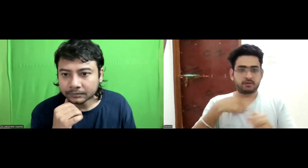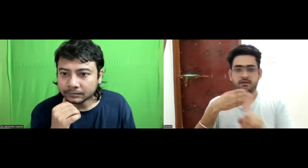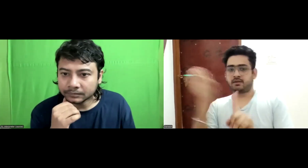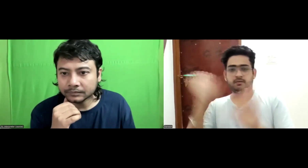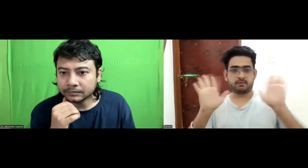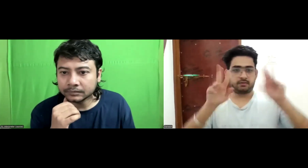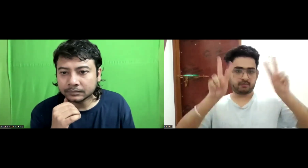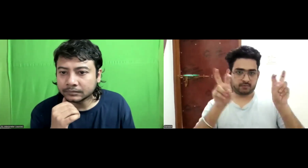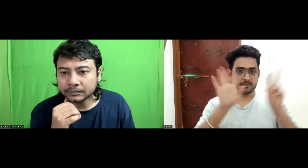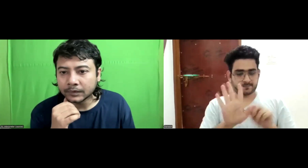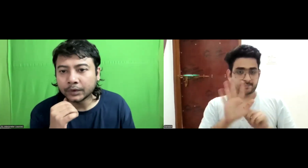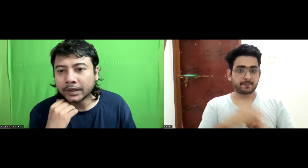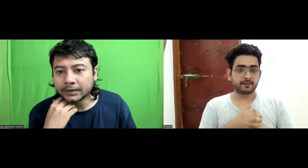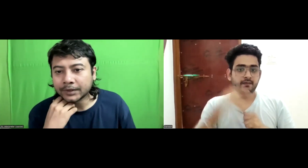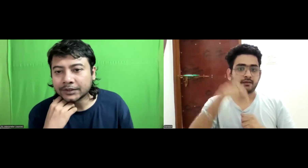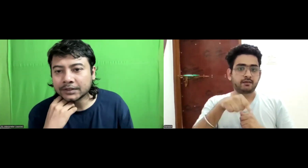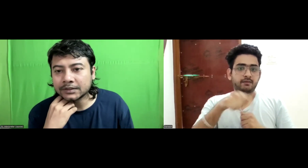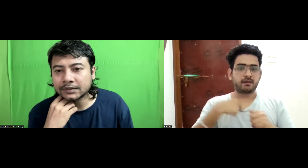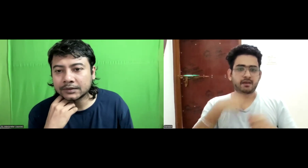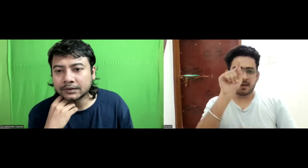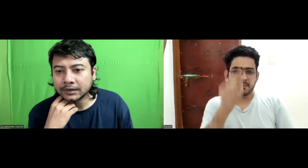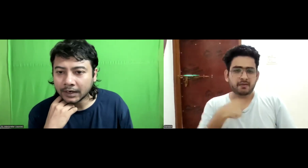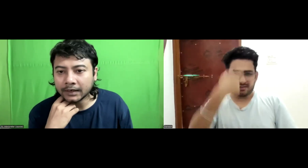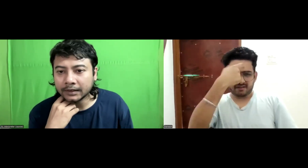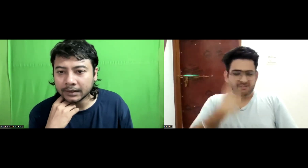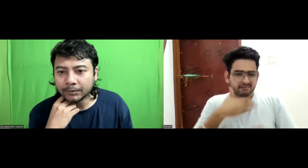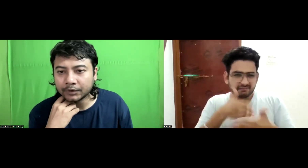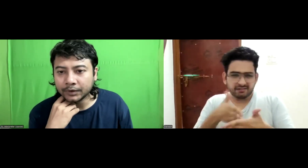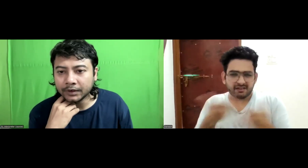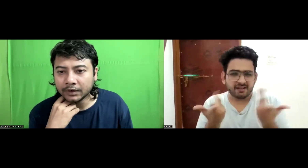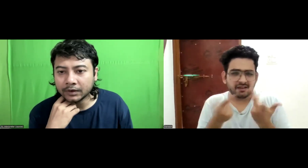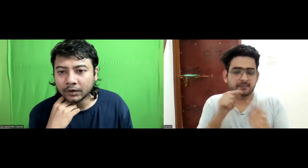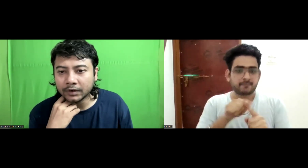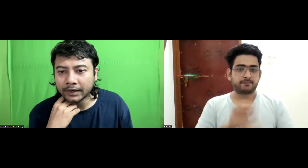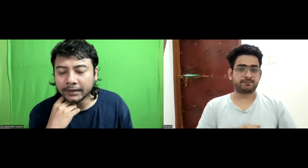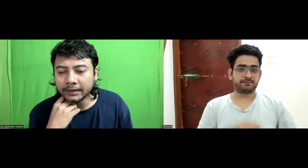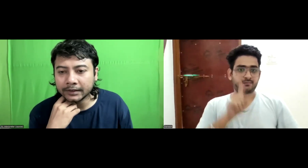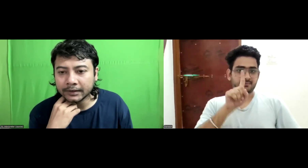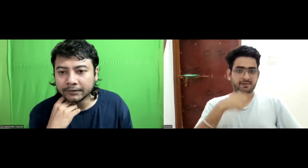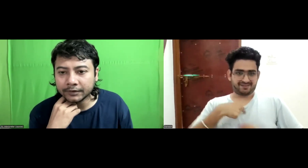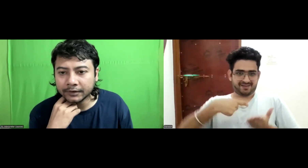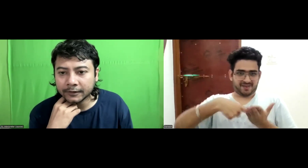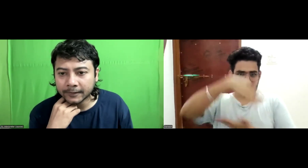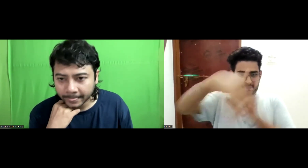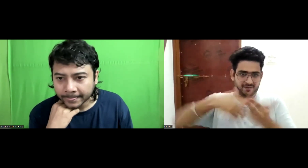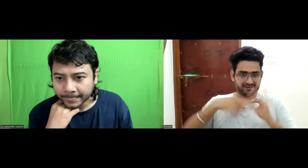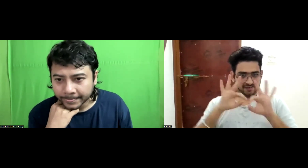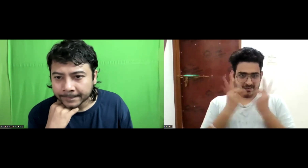Damodar. So yeah, his question is regarding Damodar only, not anything